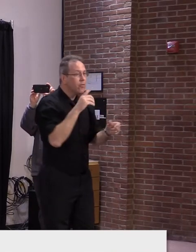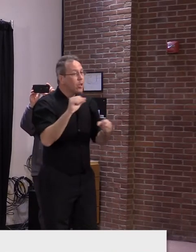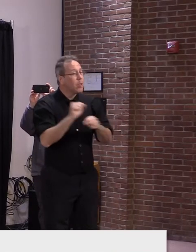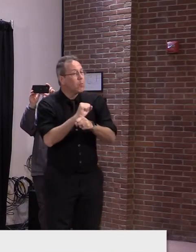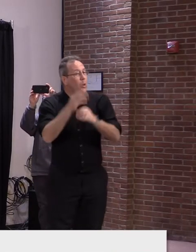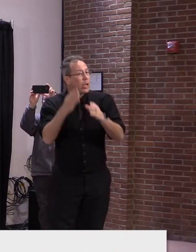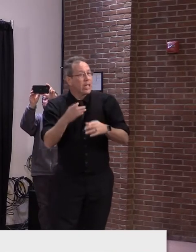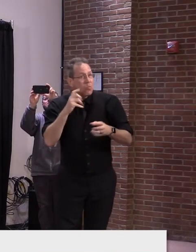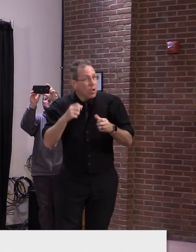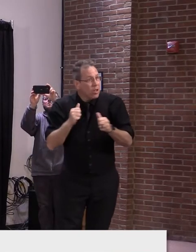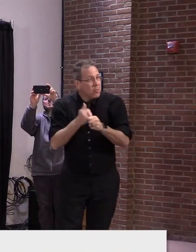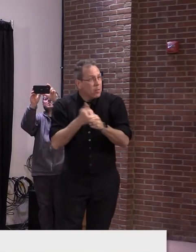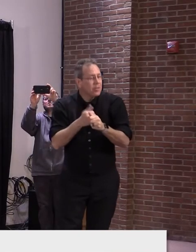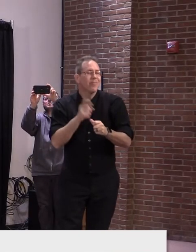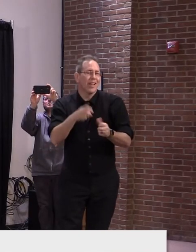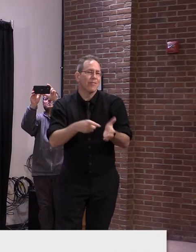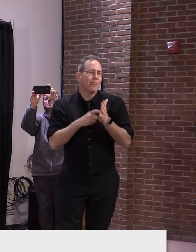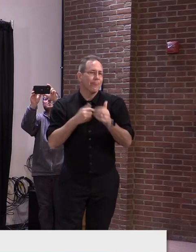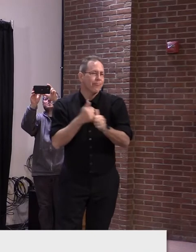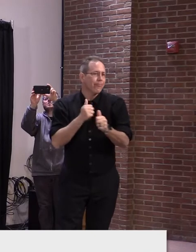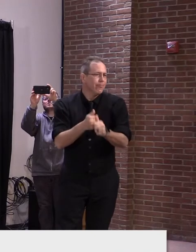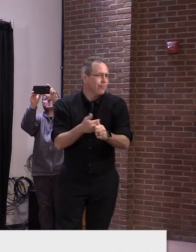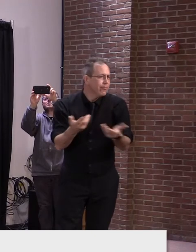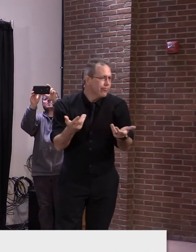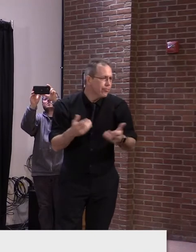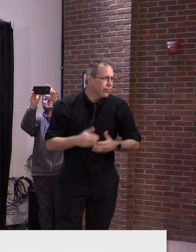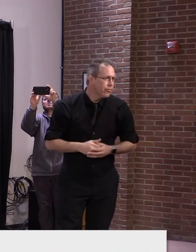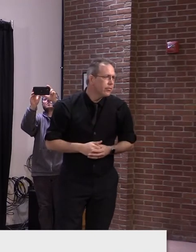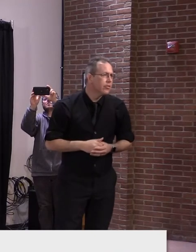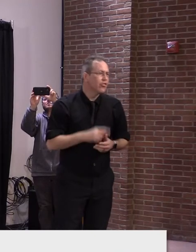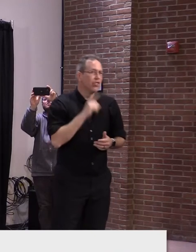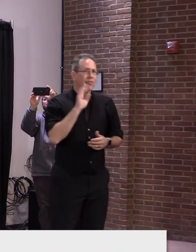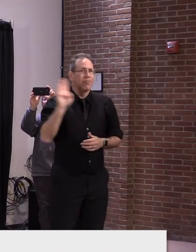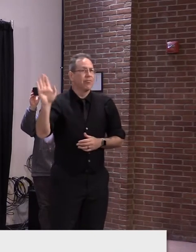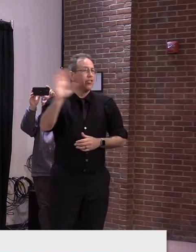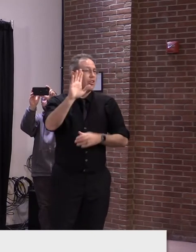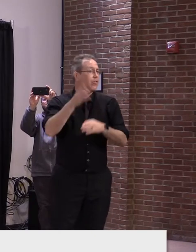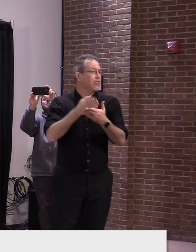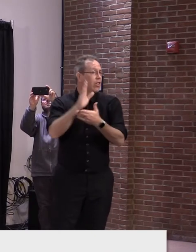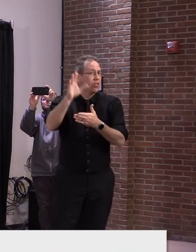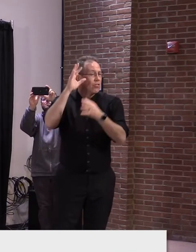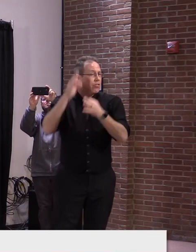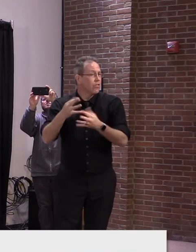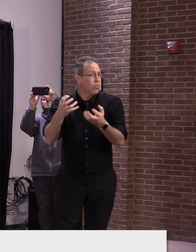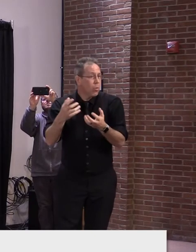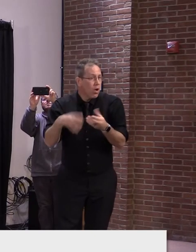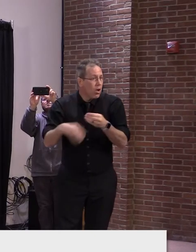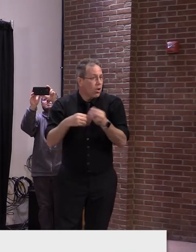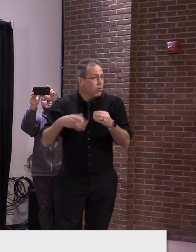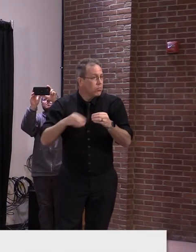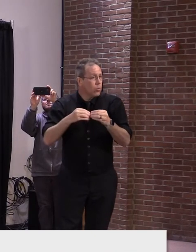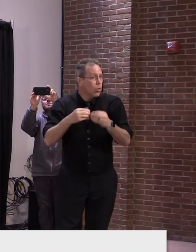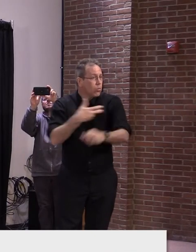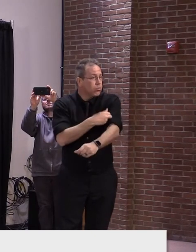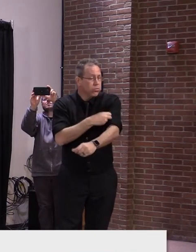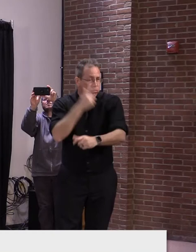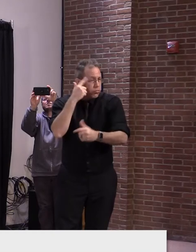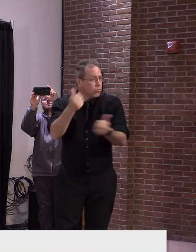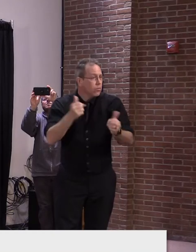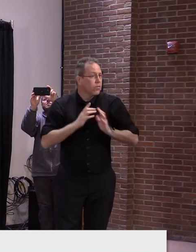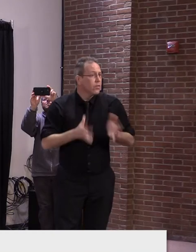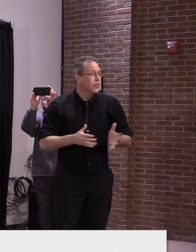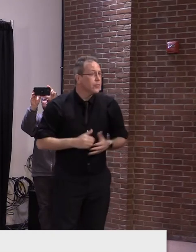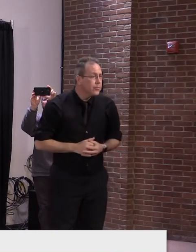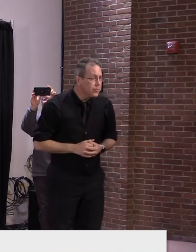think that's within their ability to do so. But a widespread